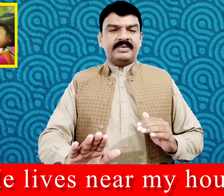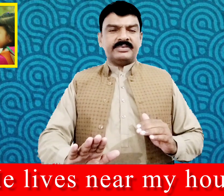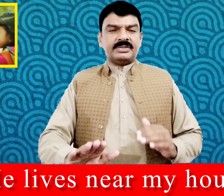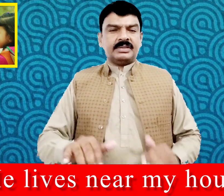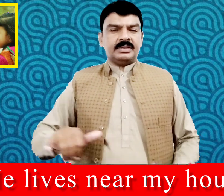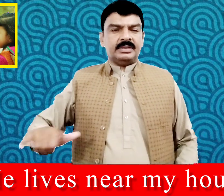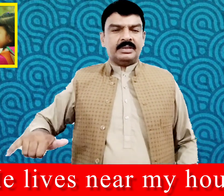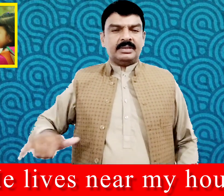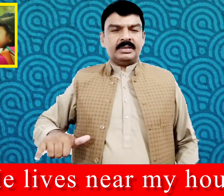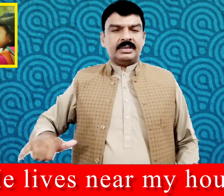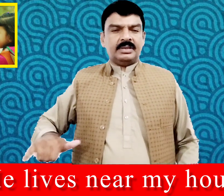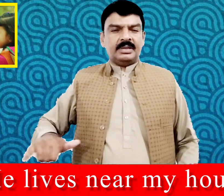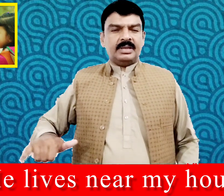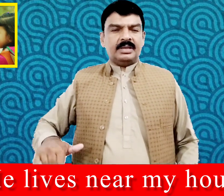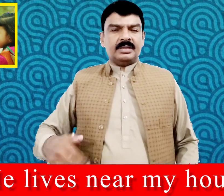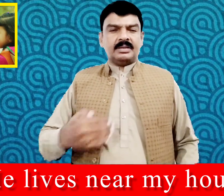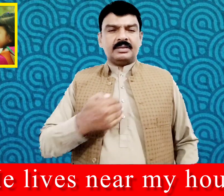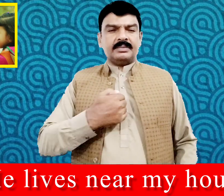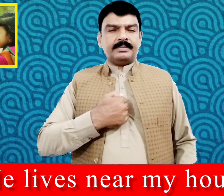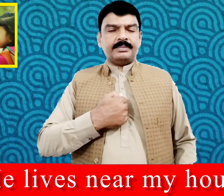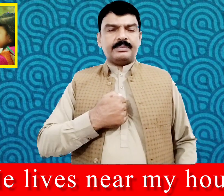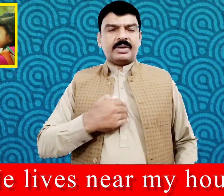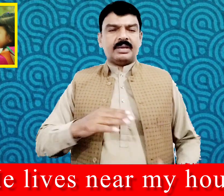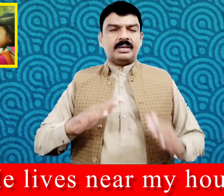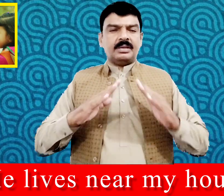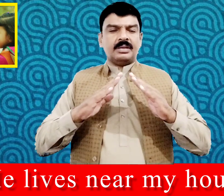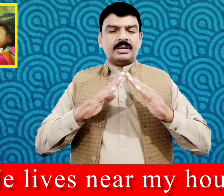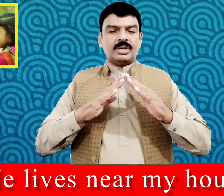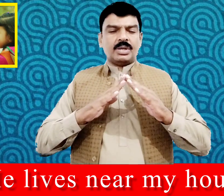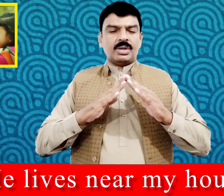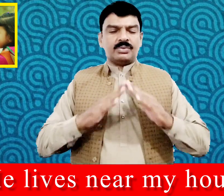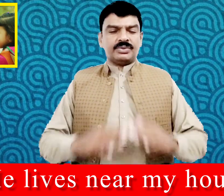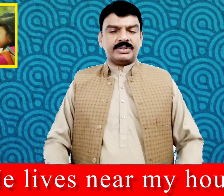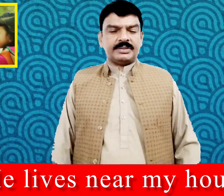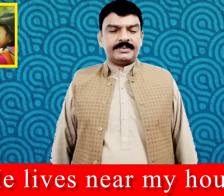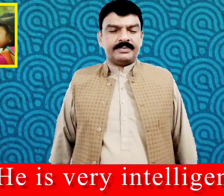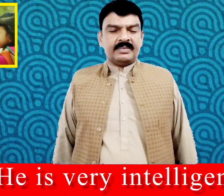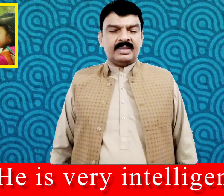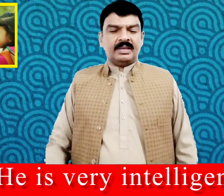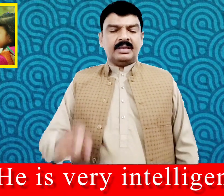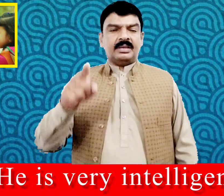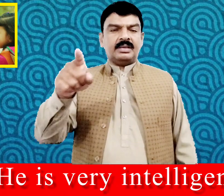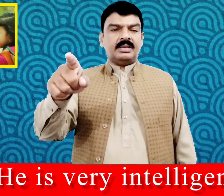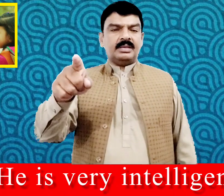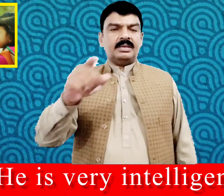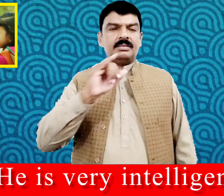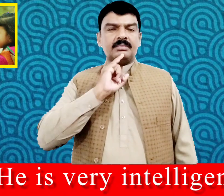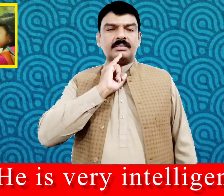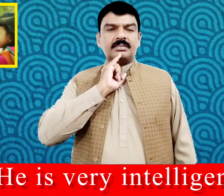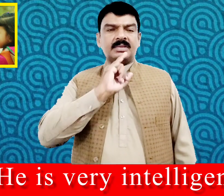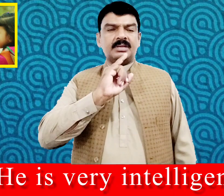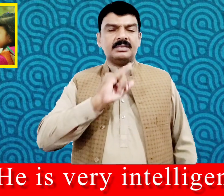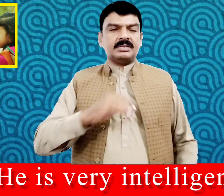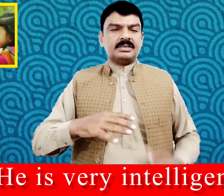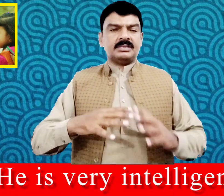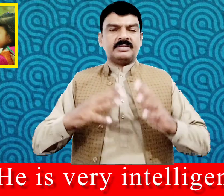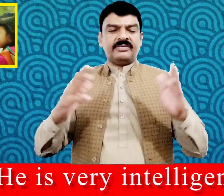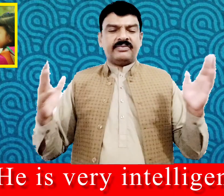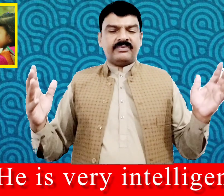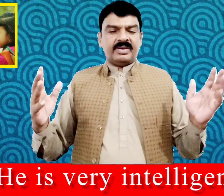lives near my house. He is